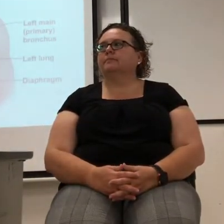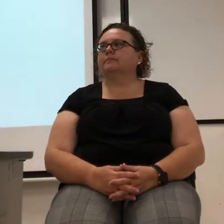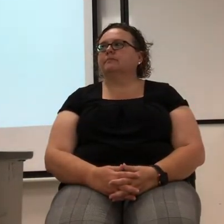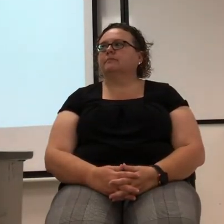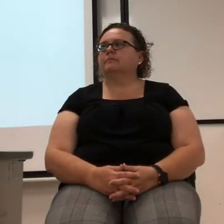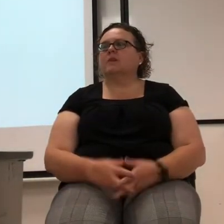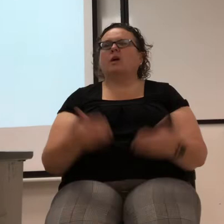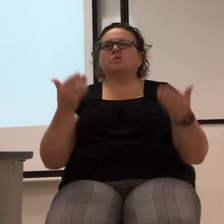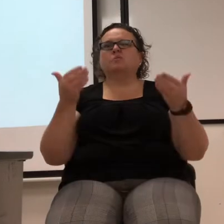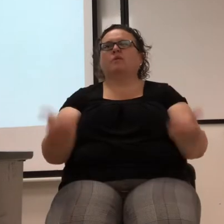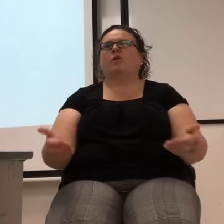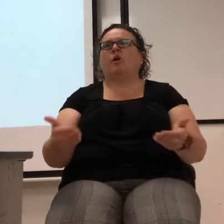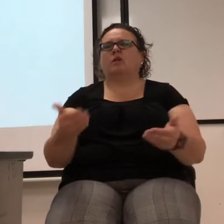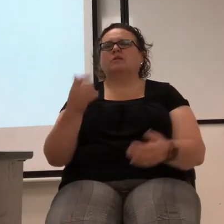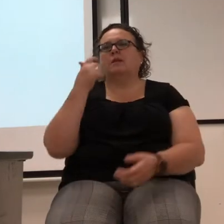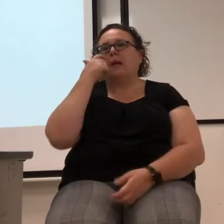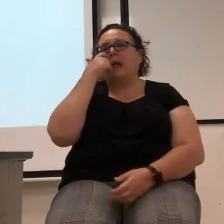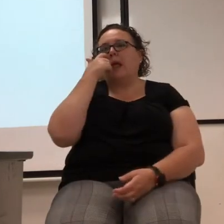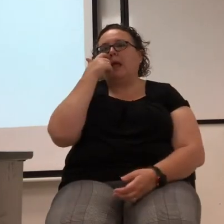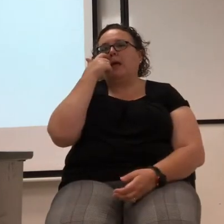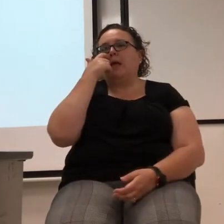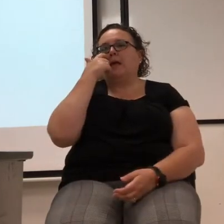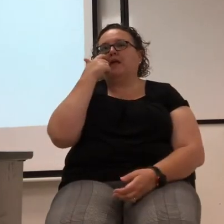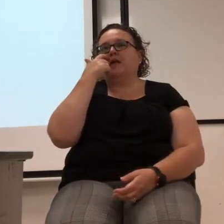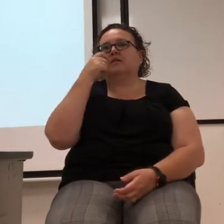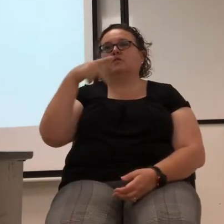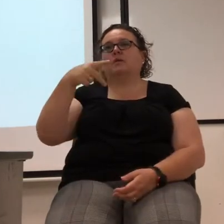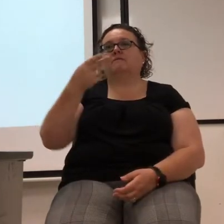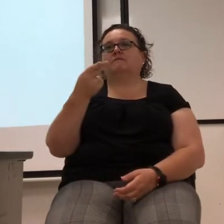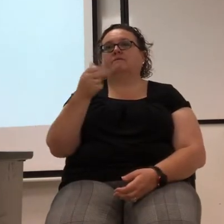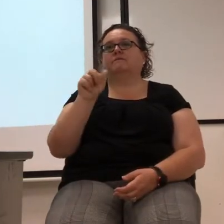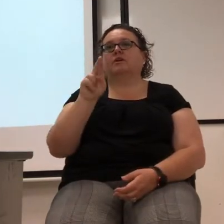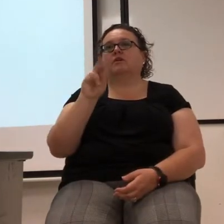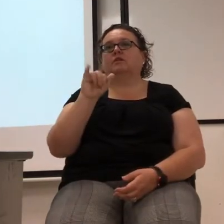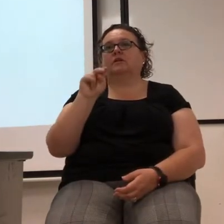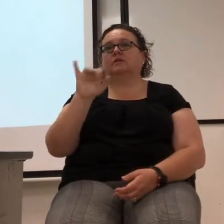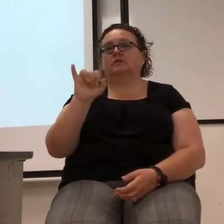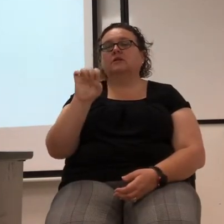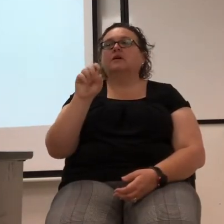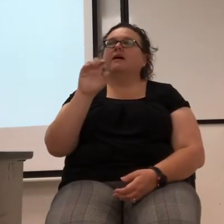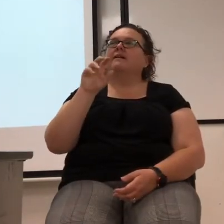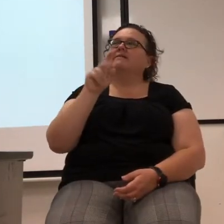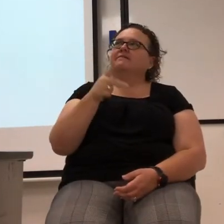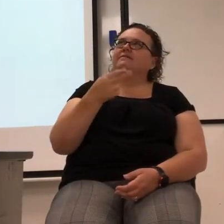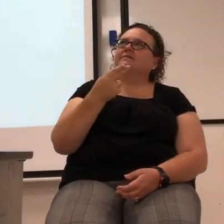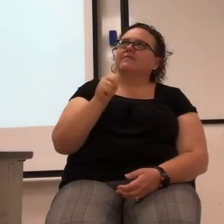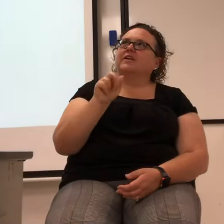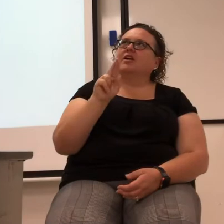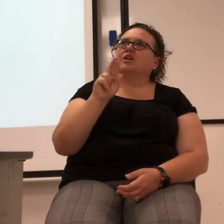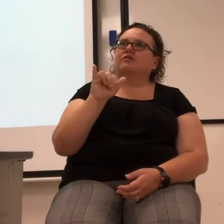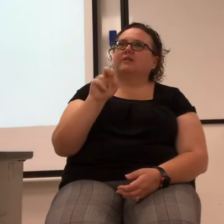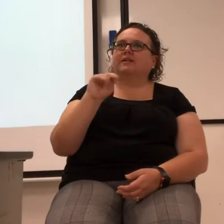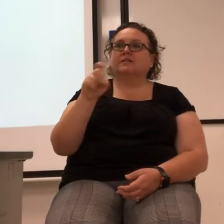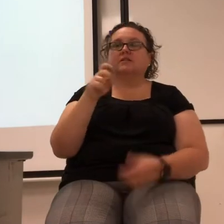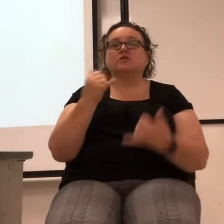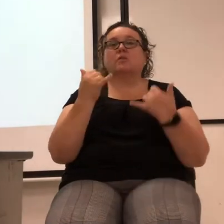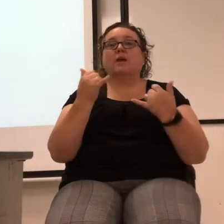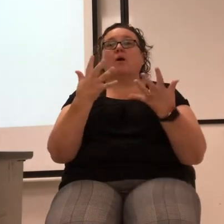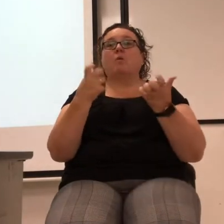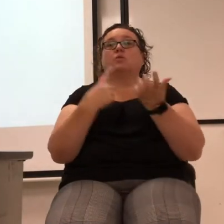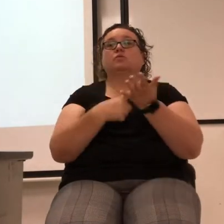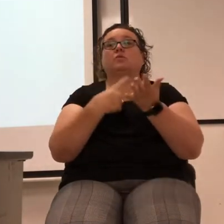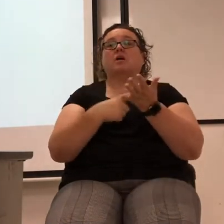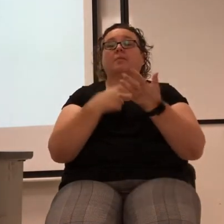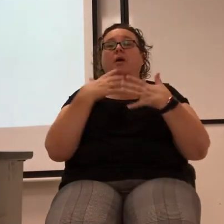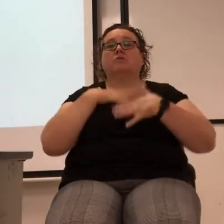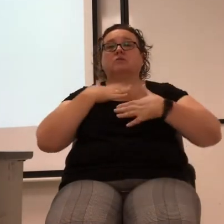I'll just move on to the pharynx. What I want to do is I want to take you through the respiratory tract. The